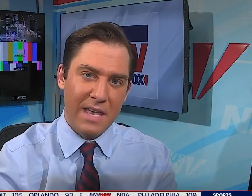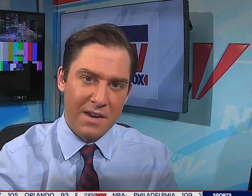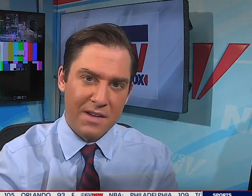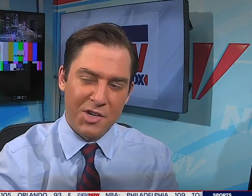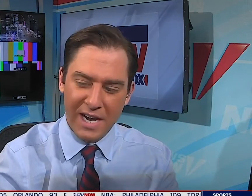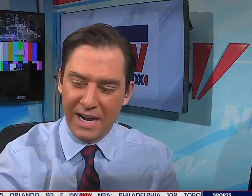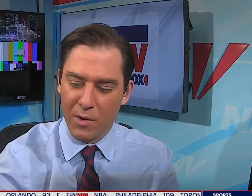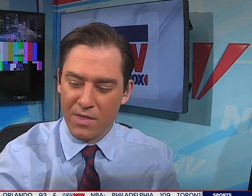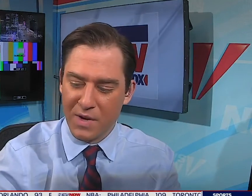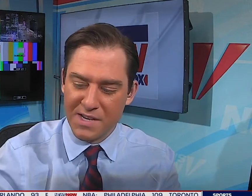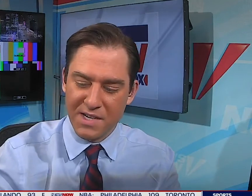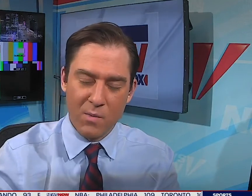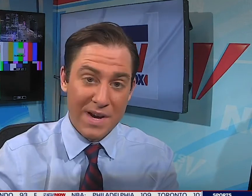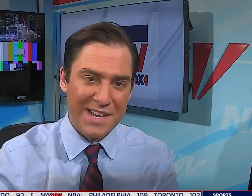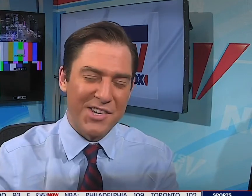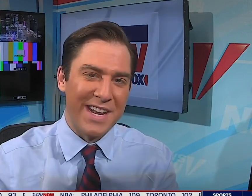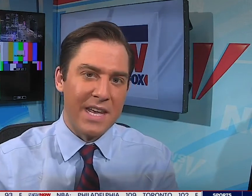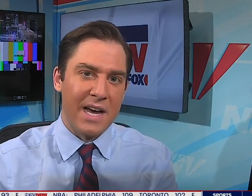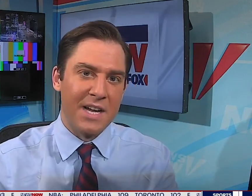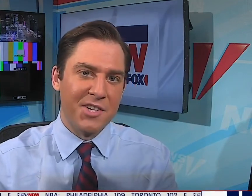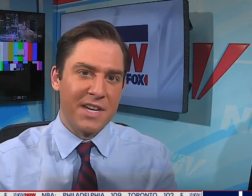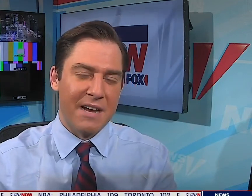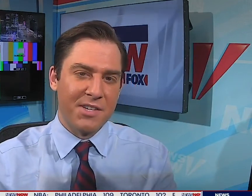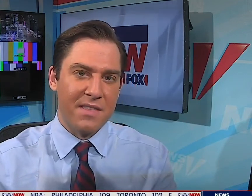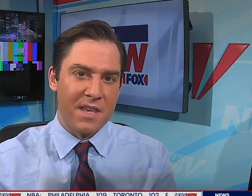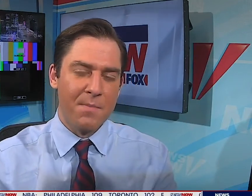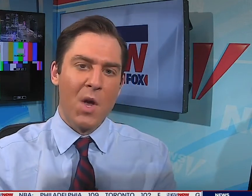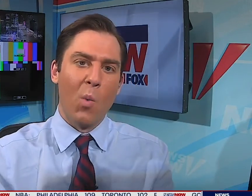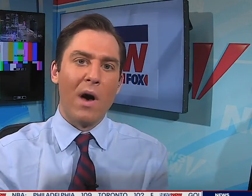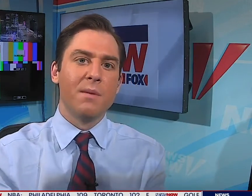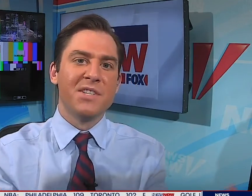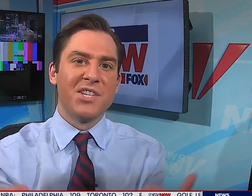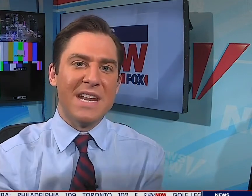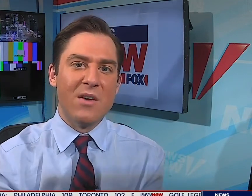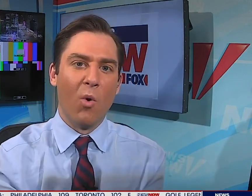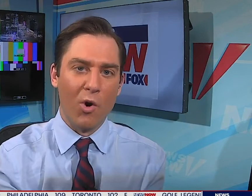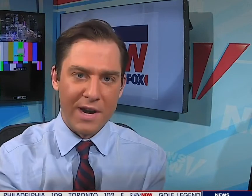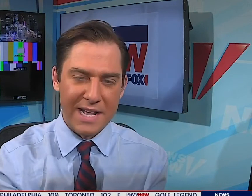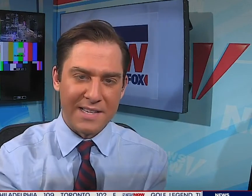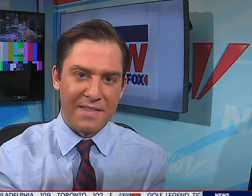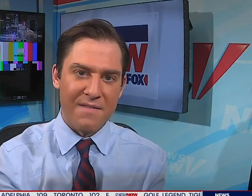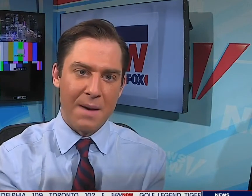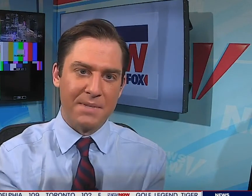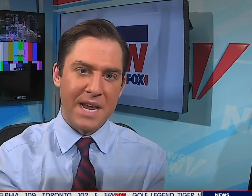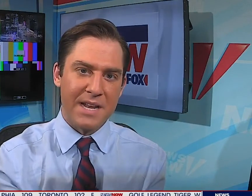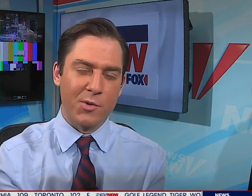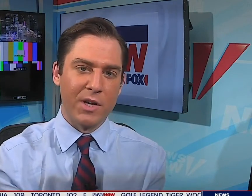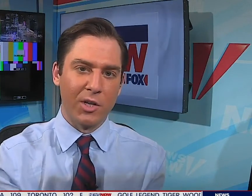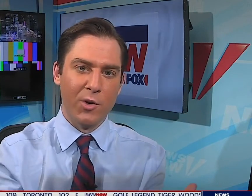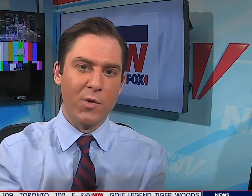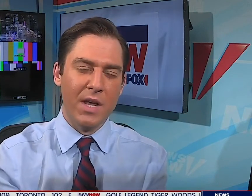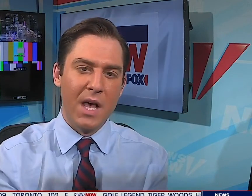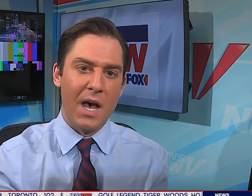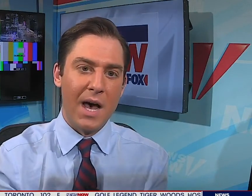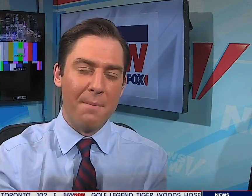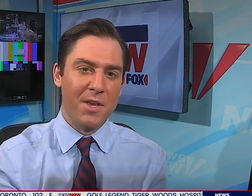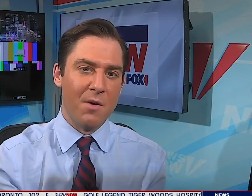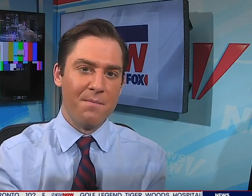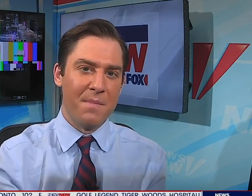Lightoot there in Chicago in the witty windy city. uh just announcing the welcome city ordinance that they've updated to